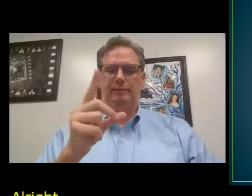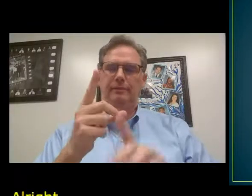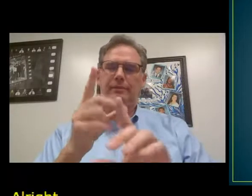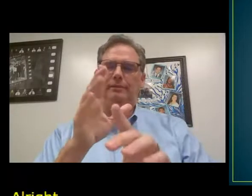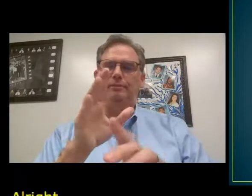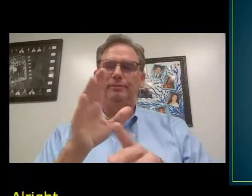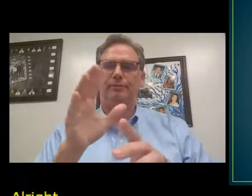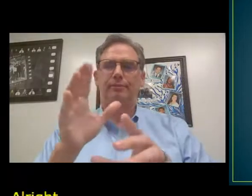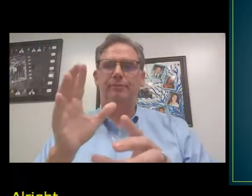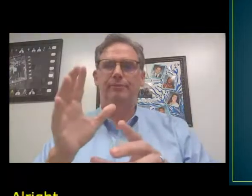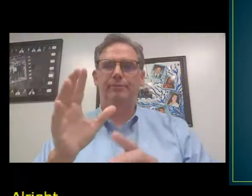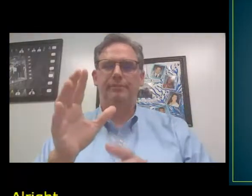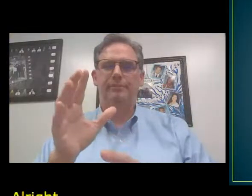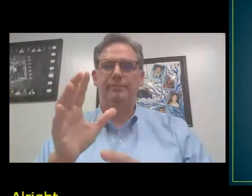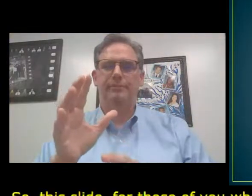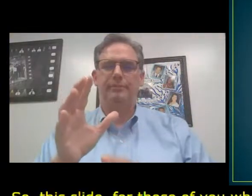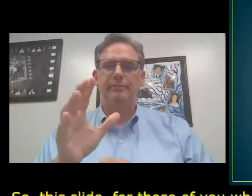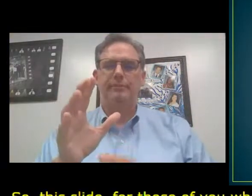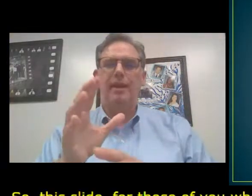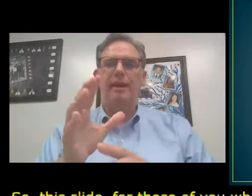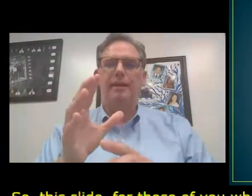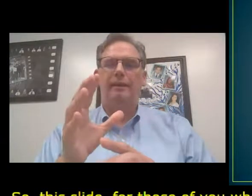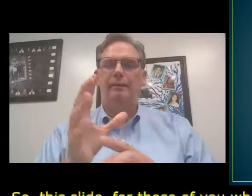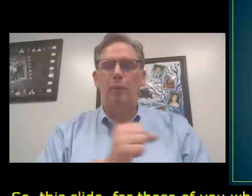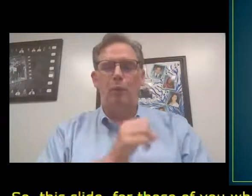The movie's called The Silent Child.